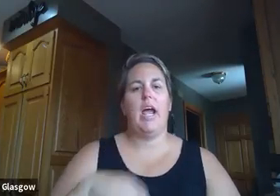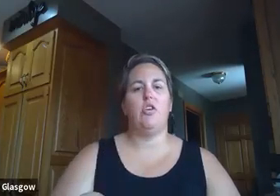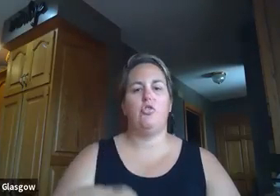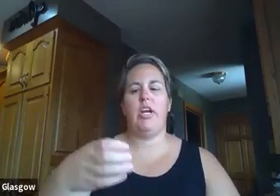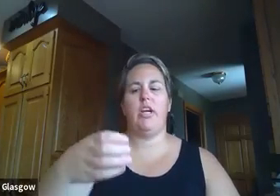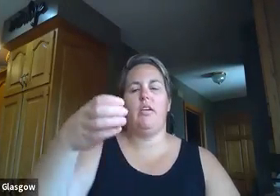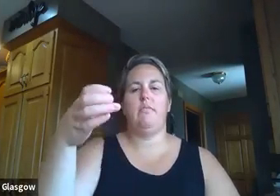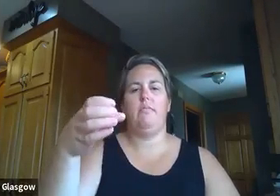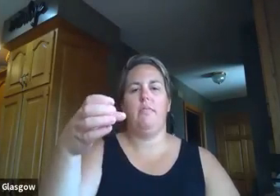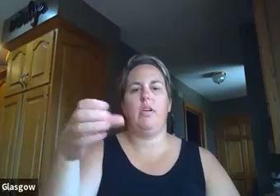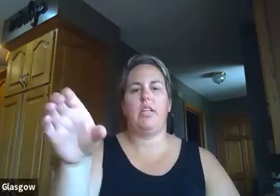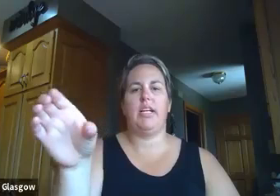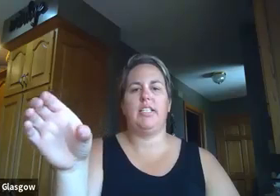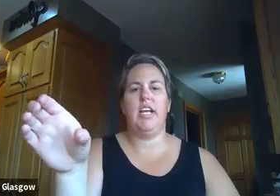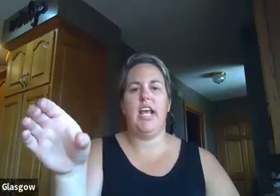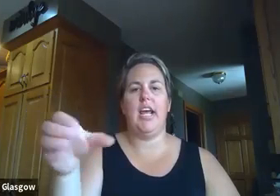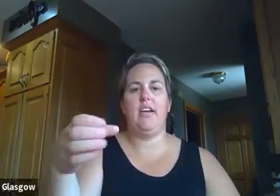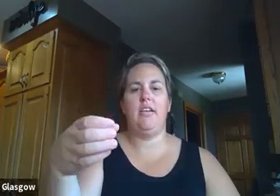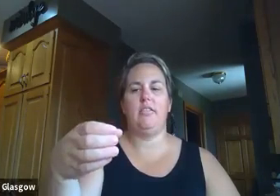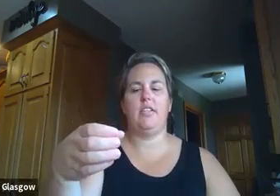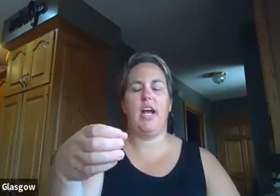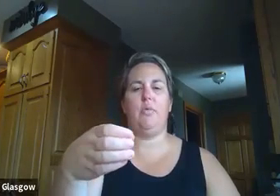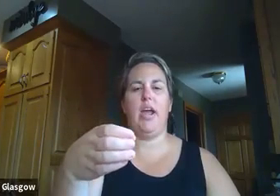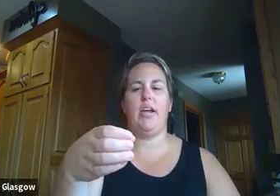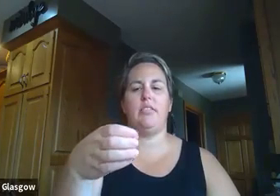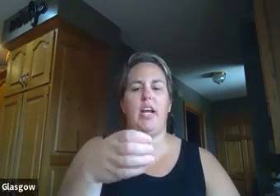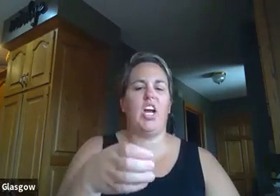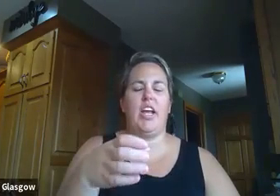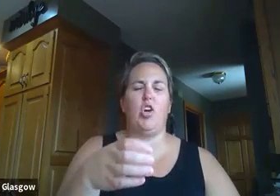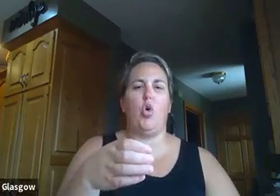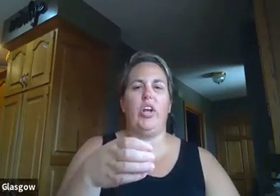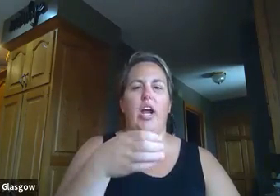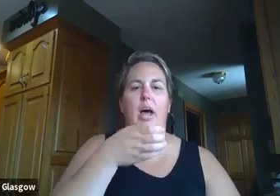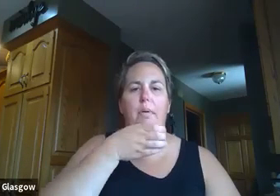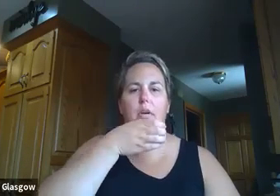And drink, it's like a C hand, sideways, like you're holding a cup.